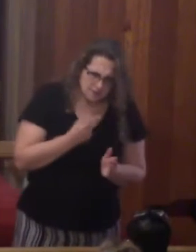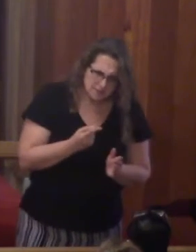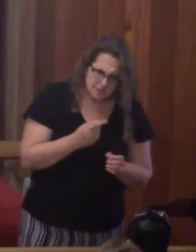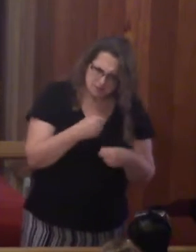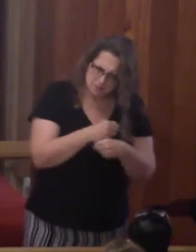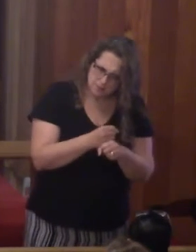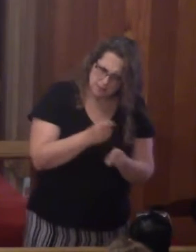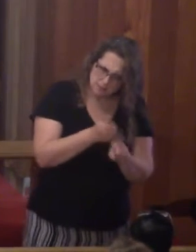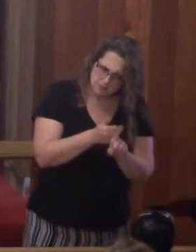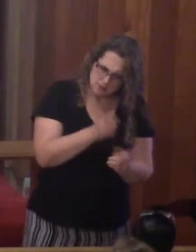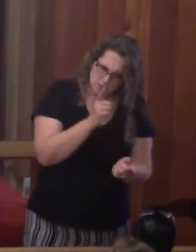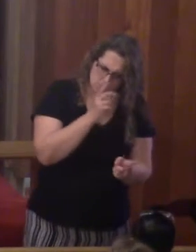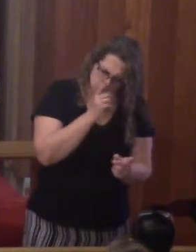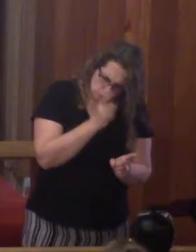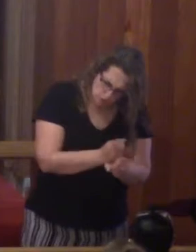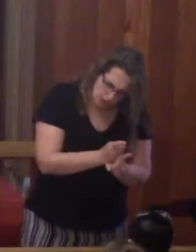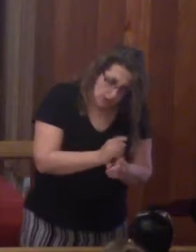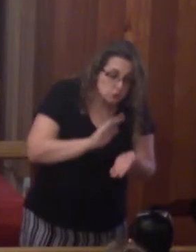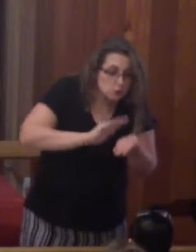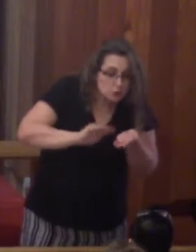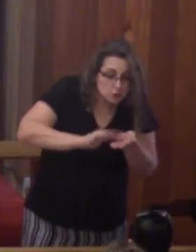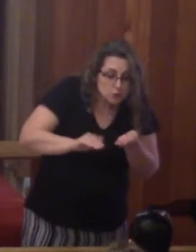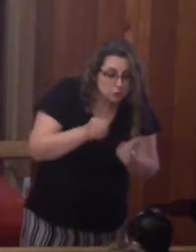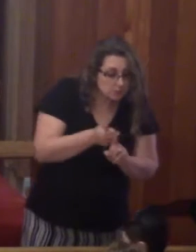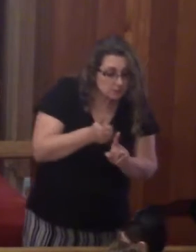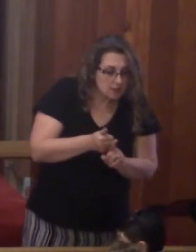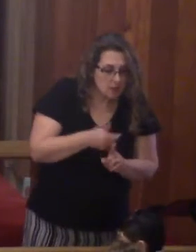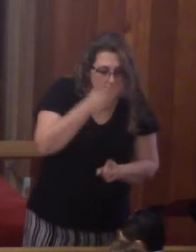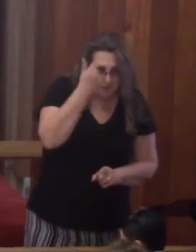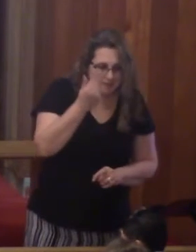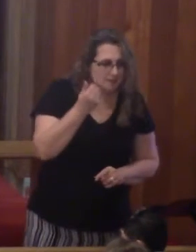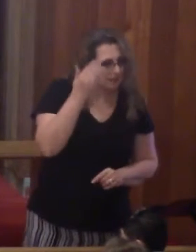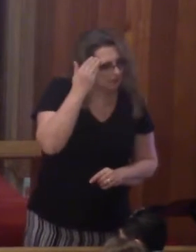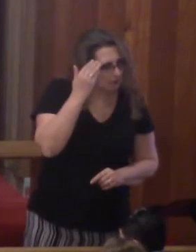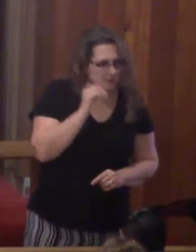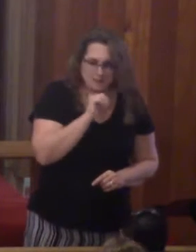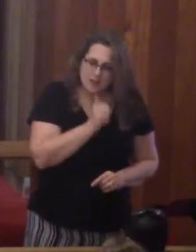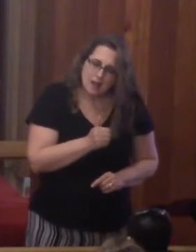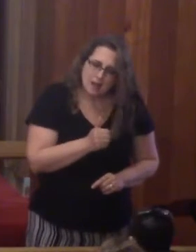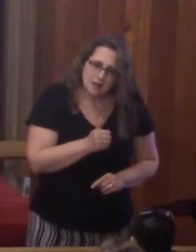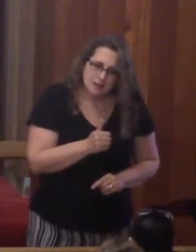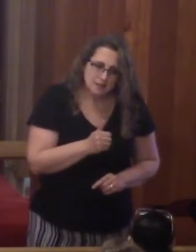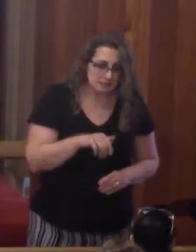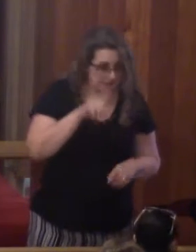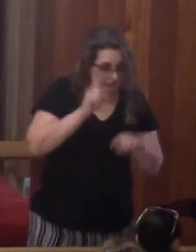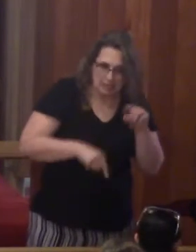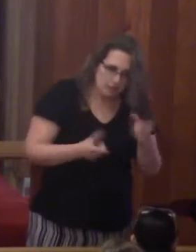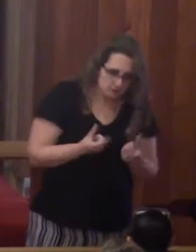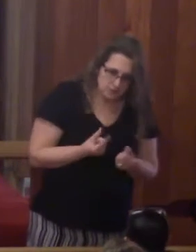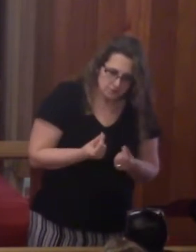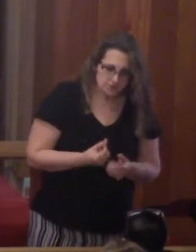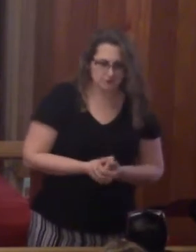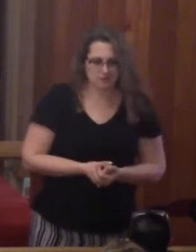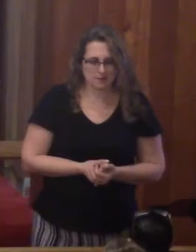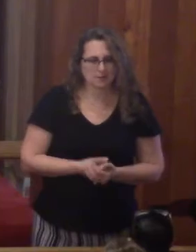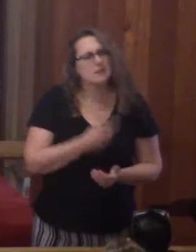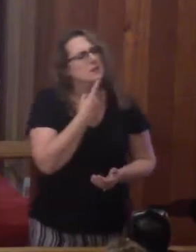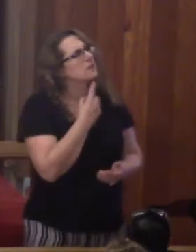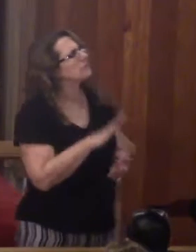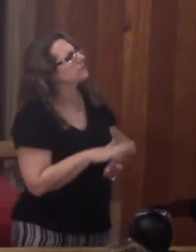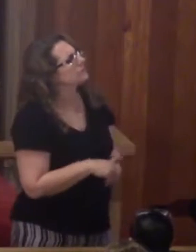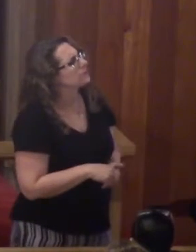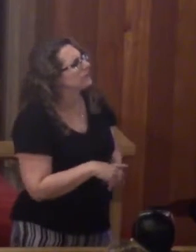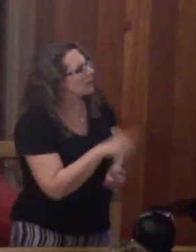justify himself, to excuse himself because he knows he hasn't done this? He can't do it? He